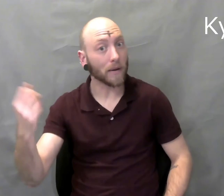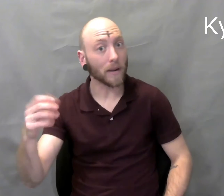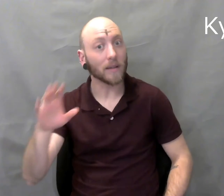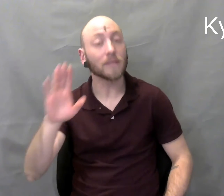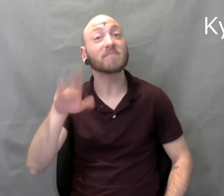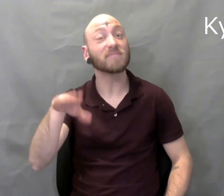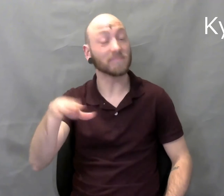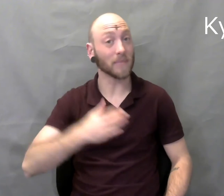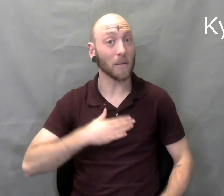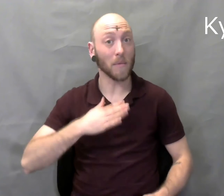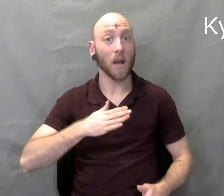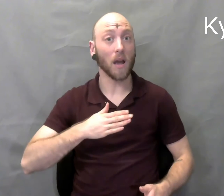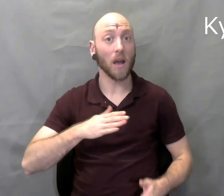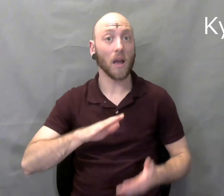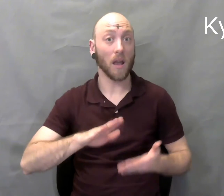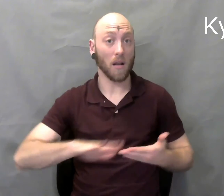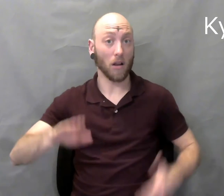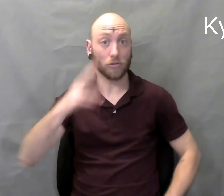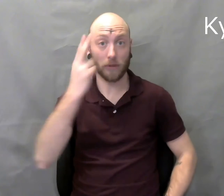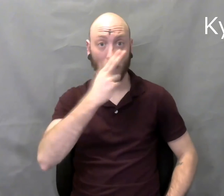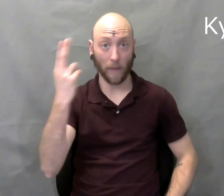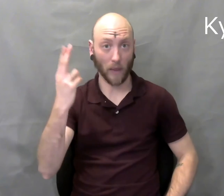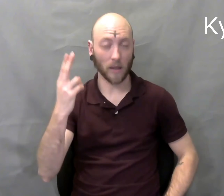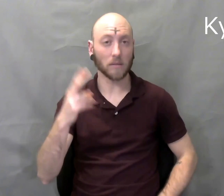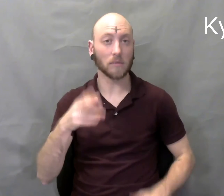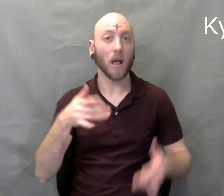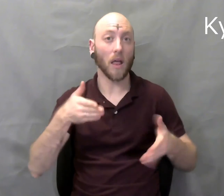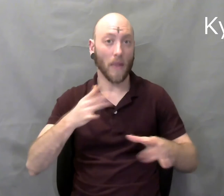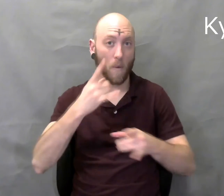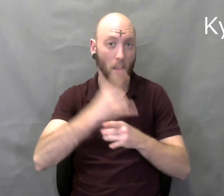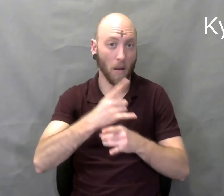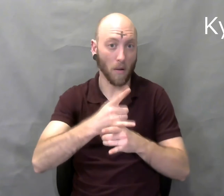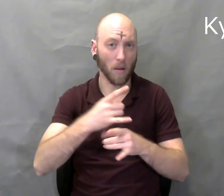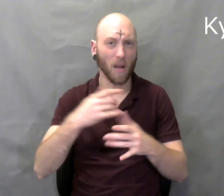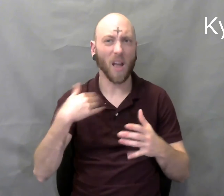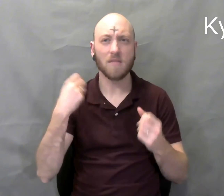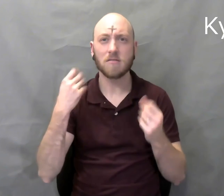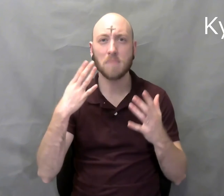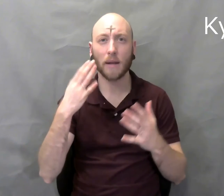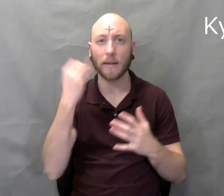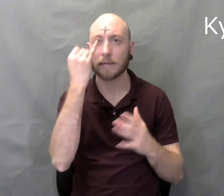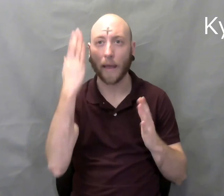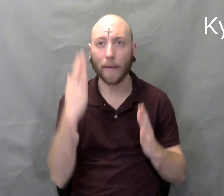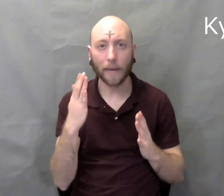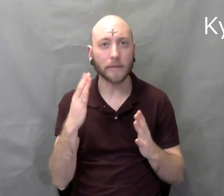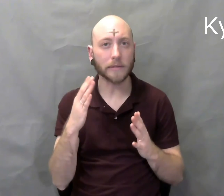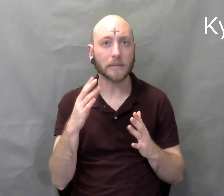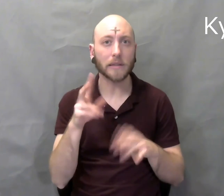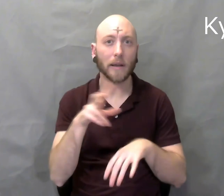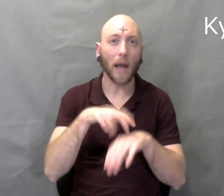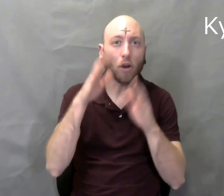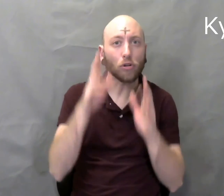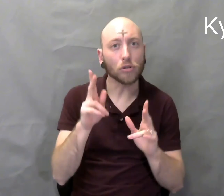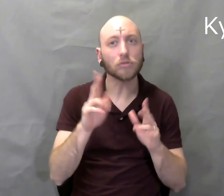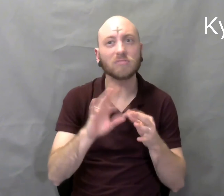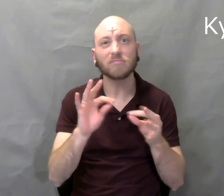Catholic college that was wet. And so I had a bunch of Italians and Irishmen show me what day drinking was. So then Sunday